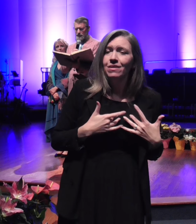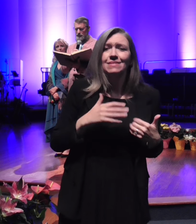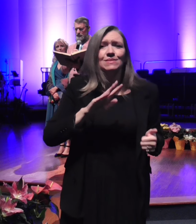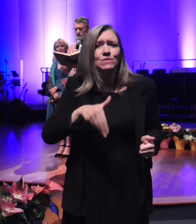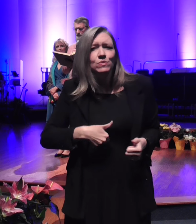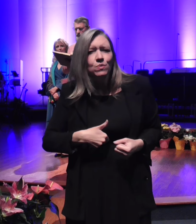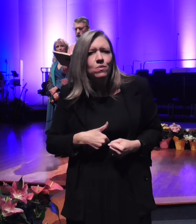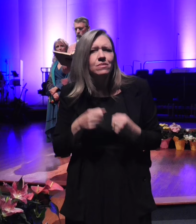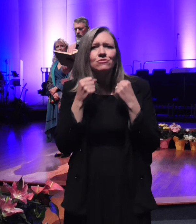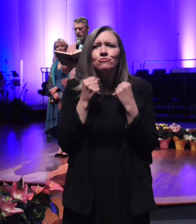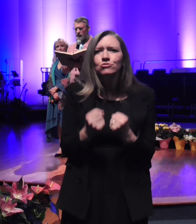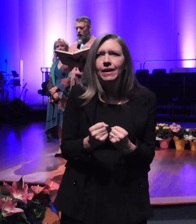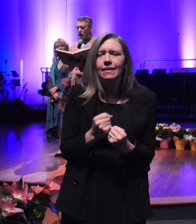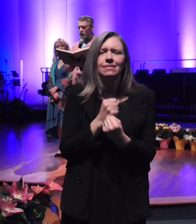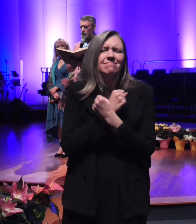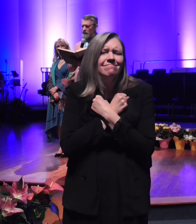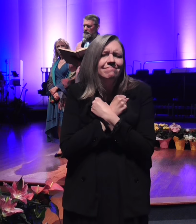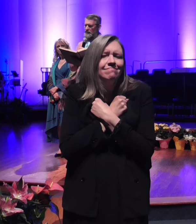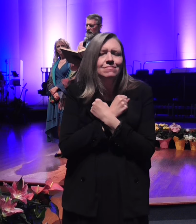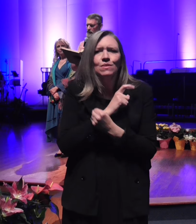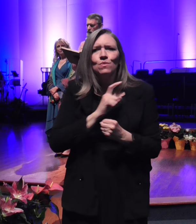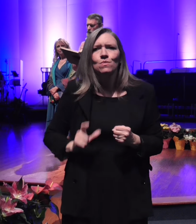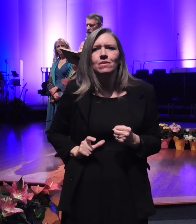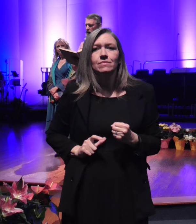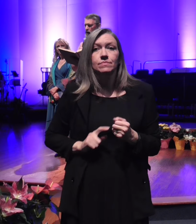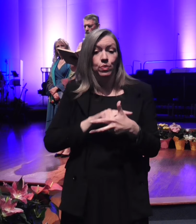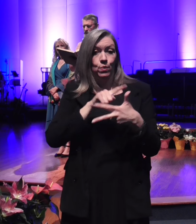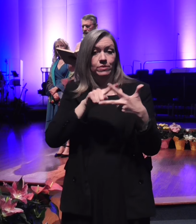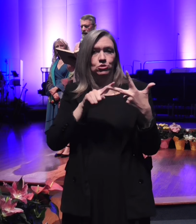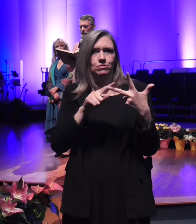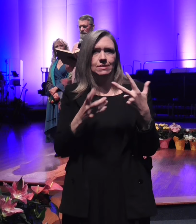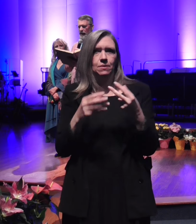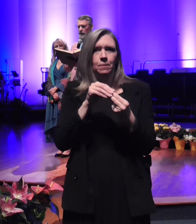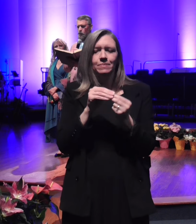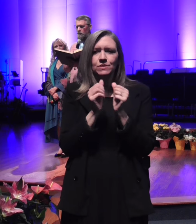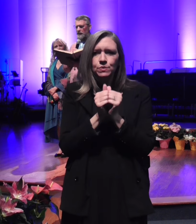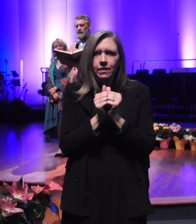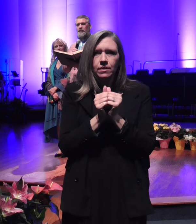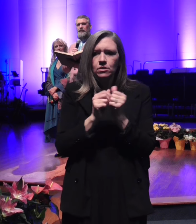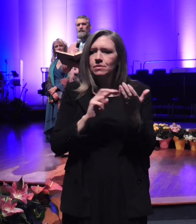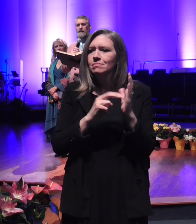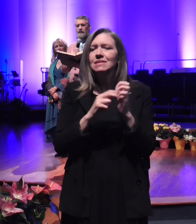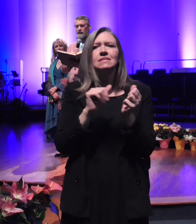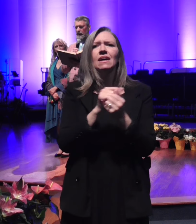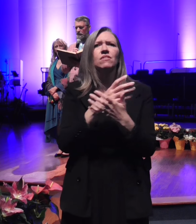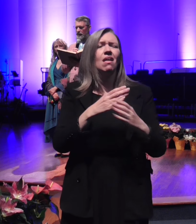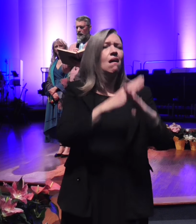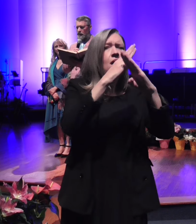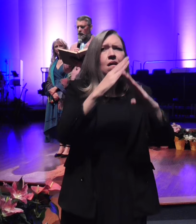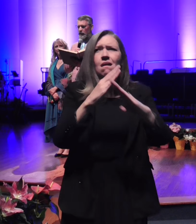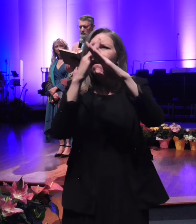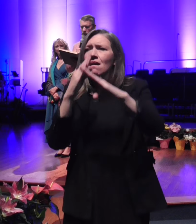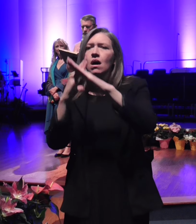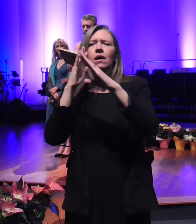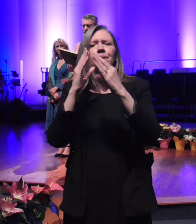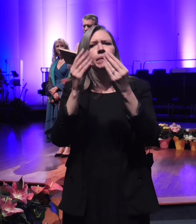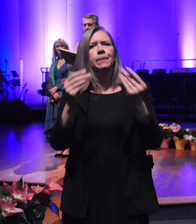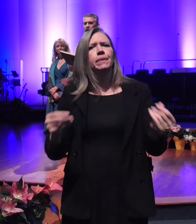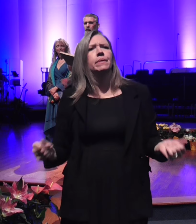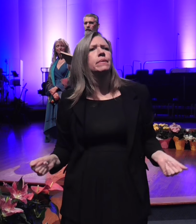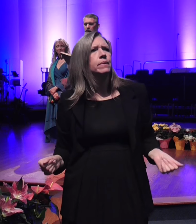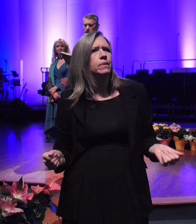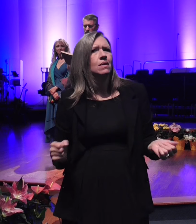strength. When you get all three of these together, you look up and every valley will be exalted, every hill and mountain